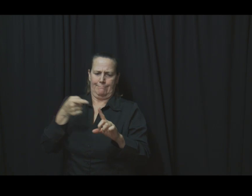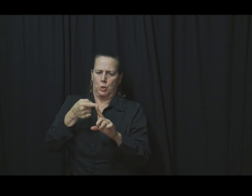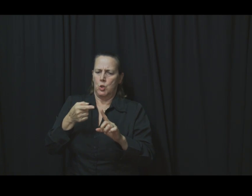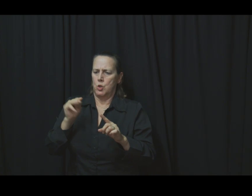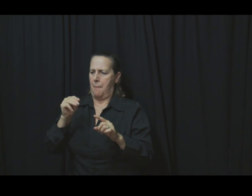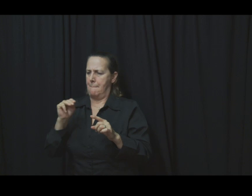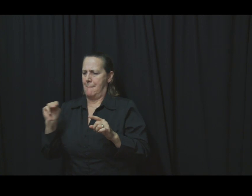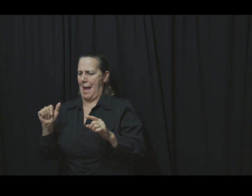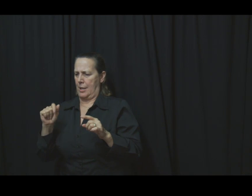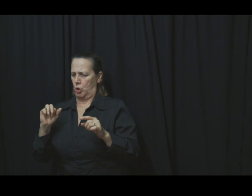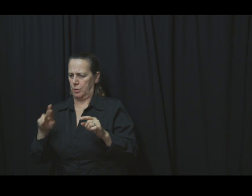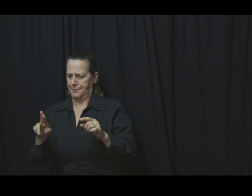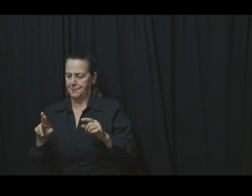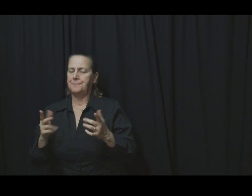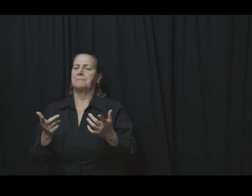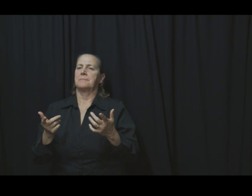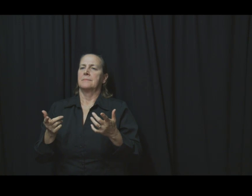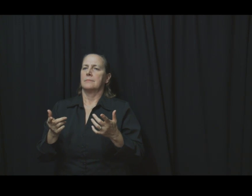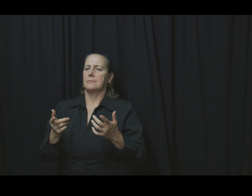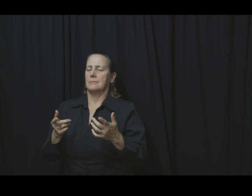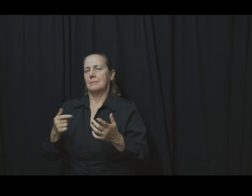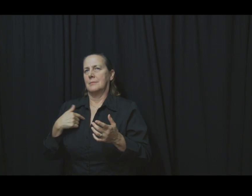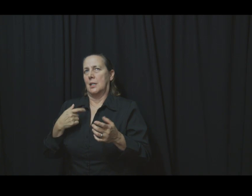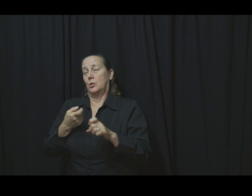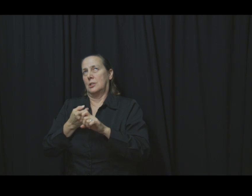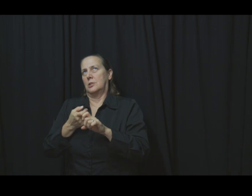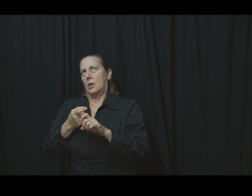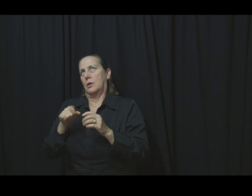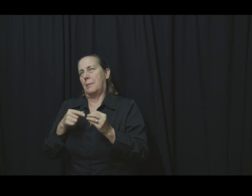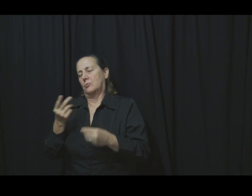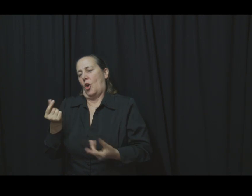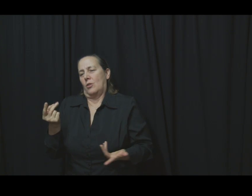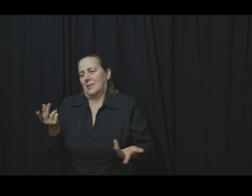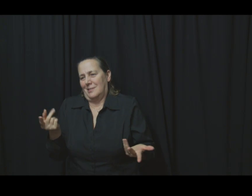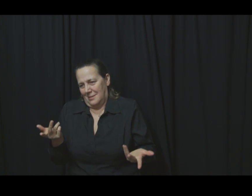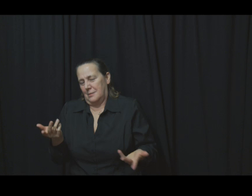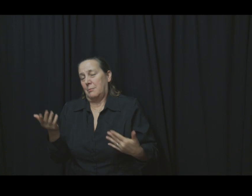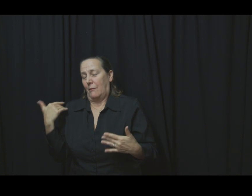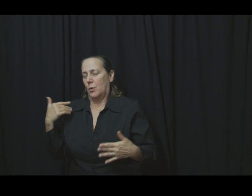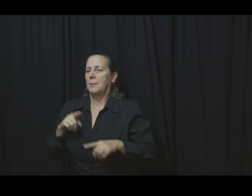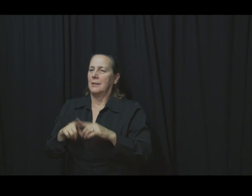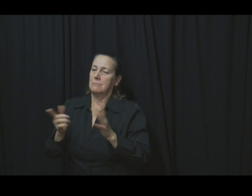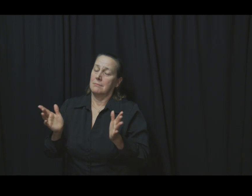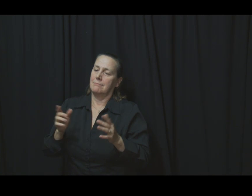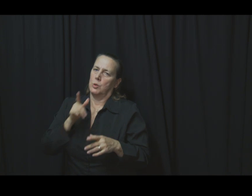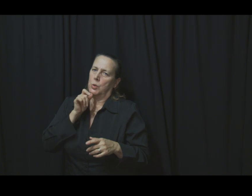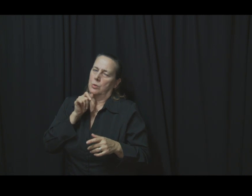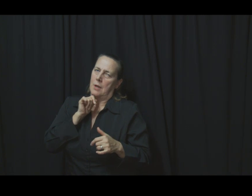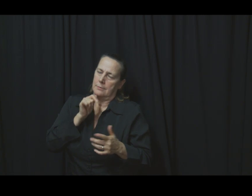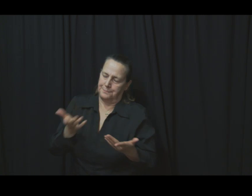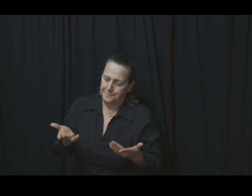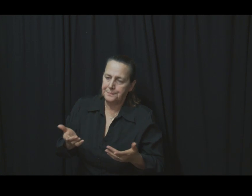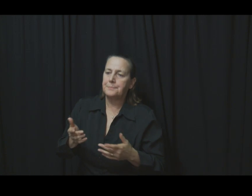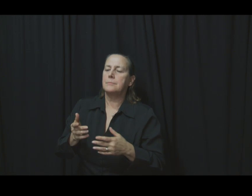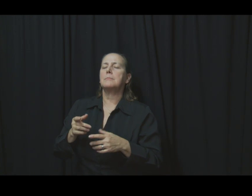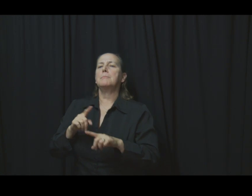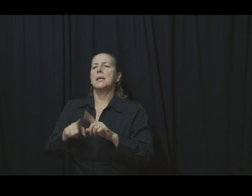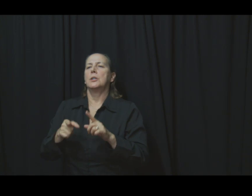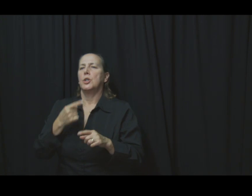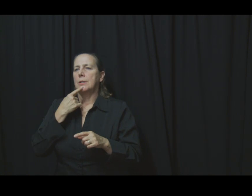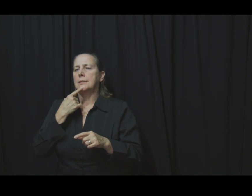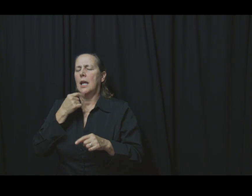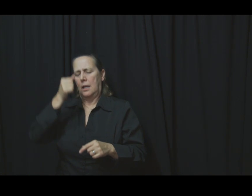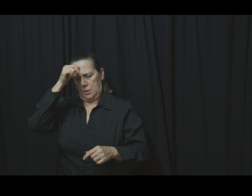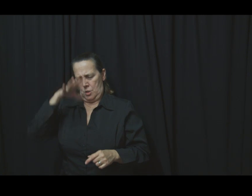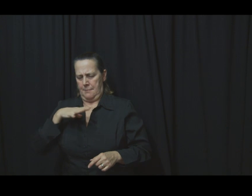embrace a joke about dogs. Who doesn't? And you can say, this guy remarked, I've never